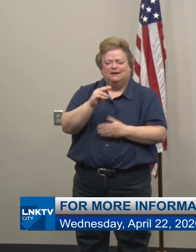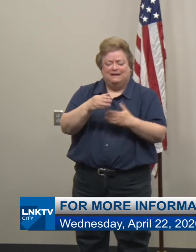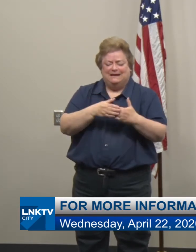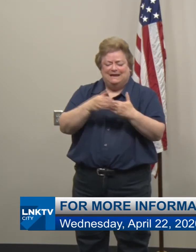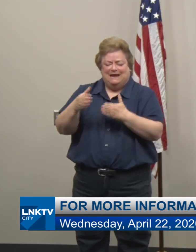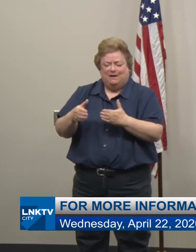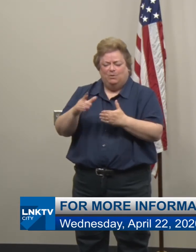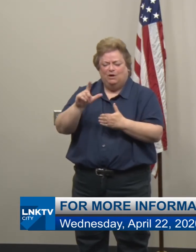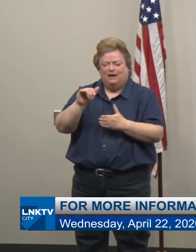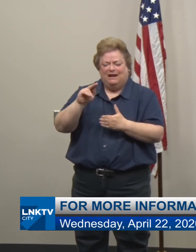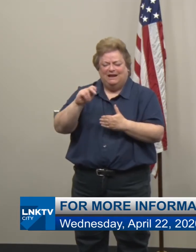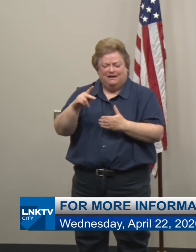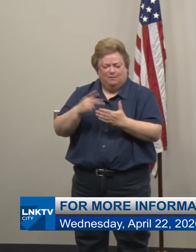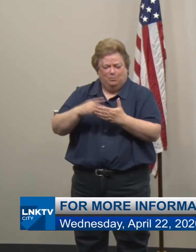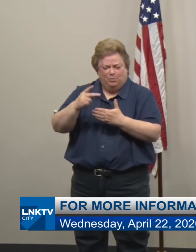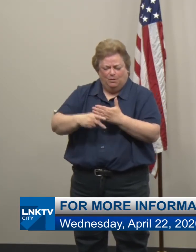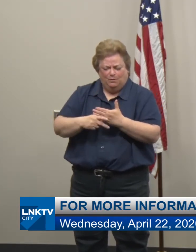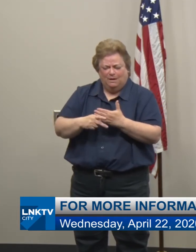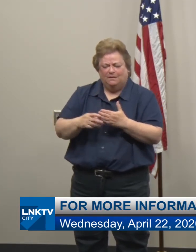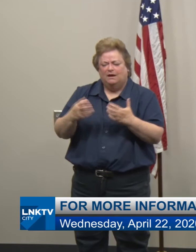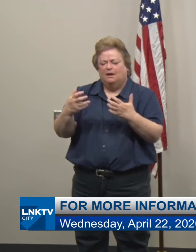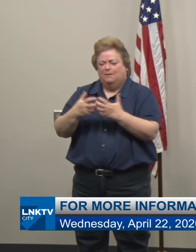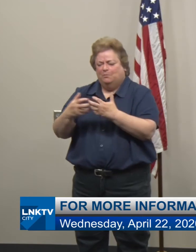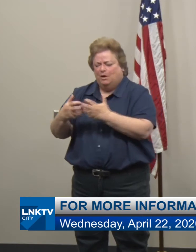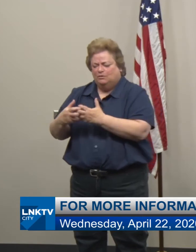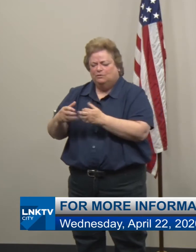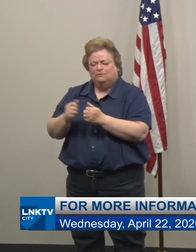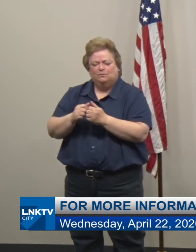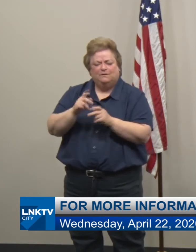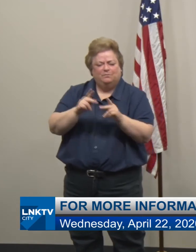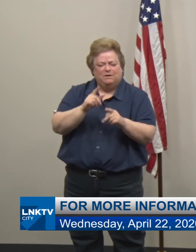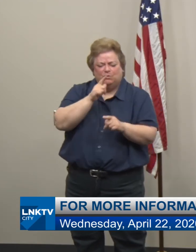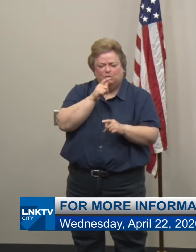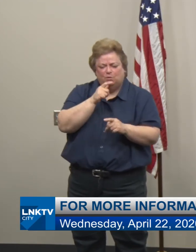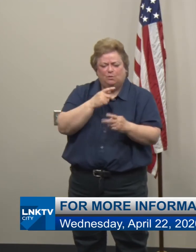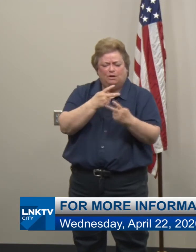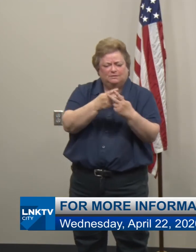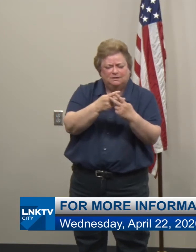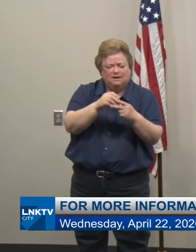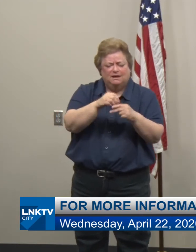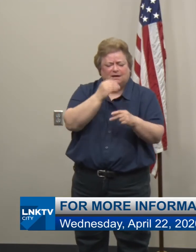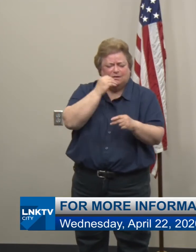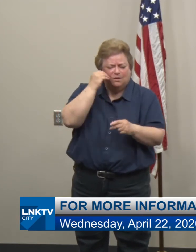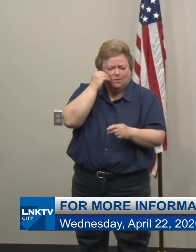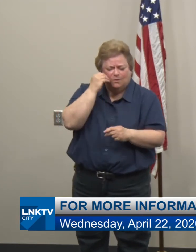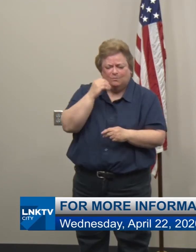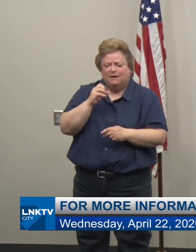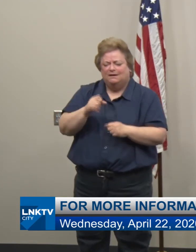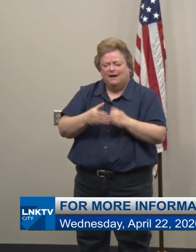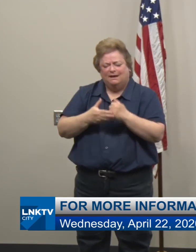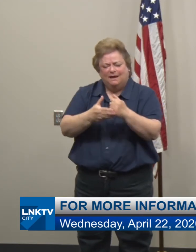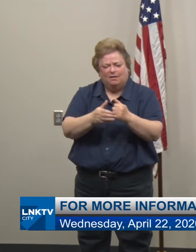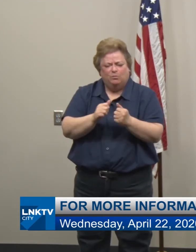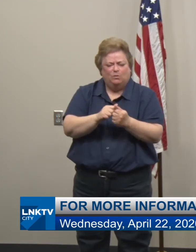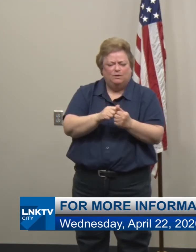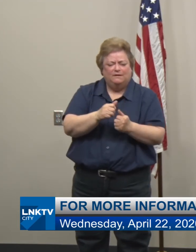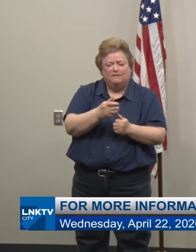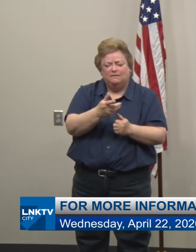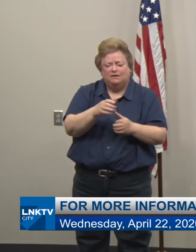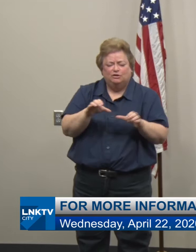pairs volunteers who are healthy with homebound seniors and persons with disabilities who are seeking support with errands and other